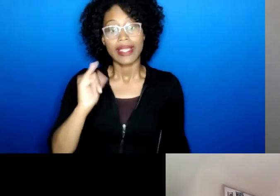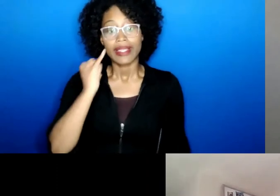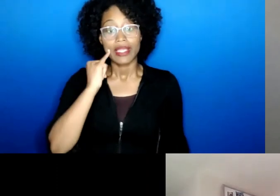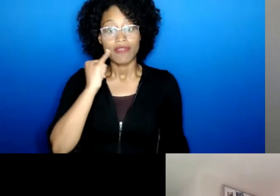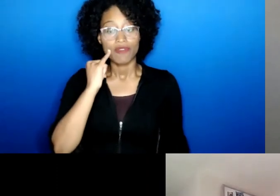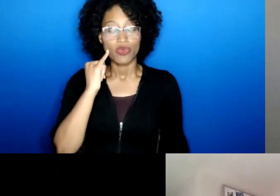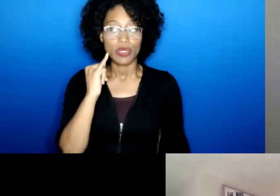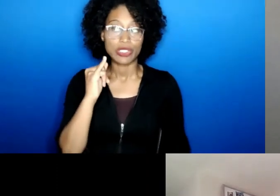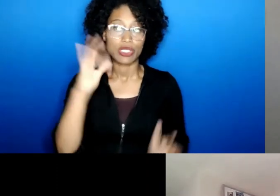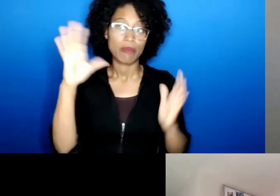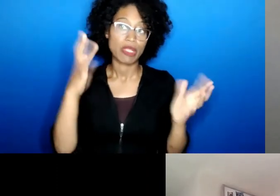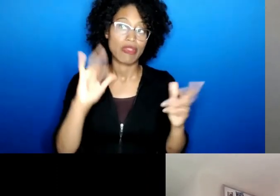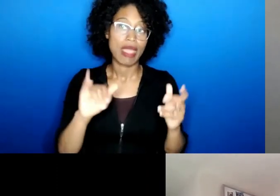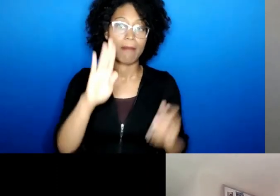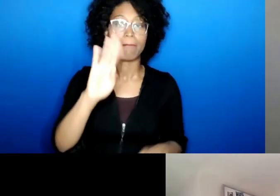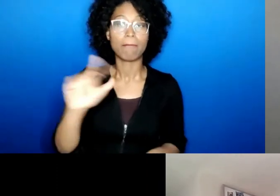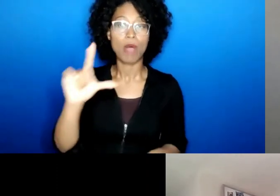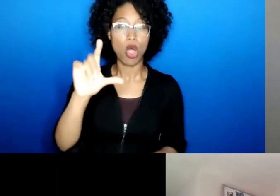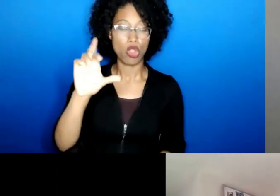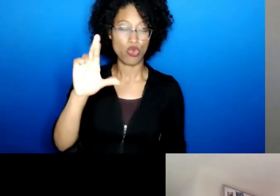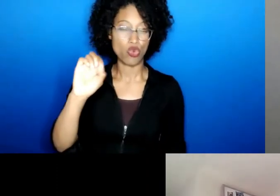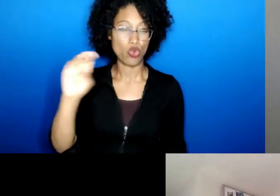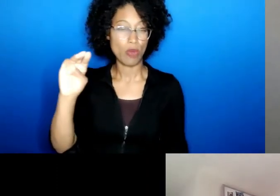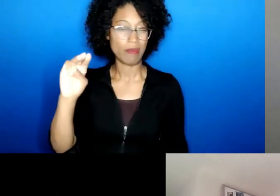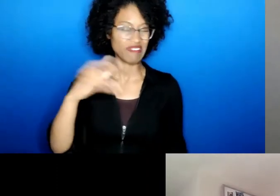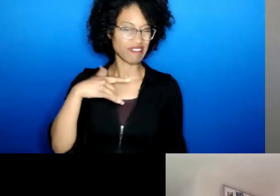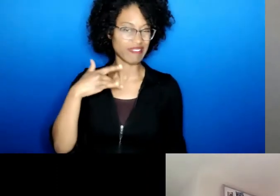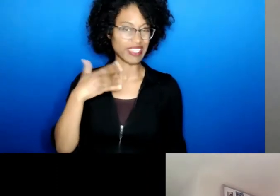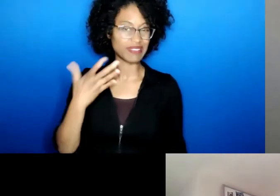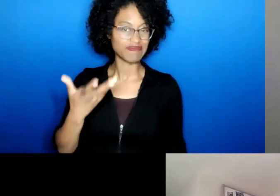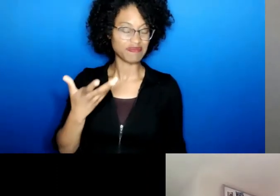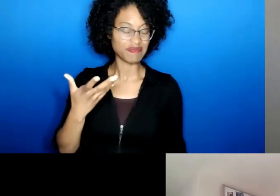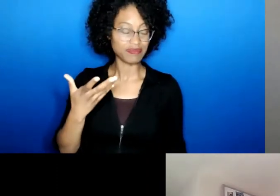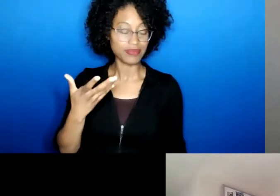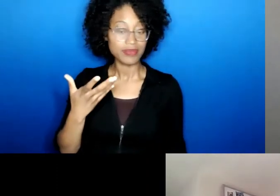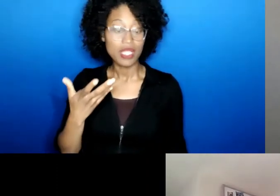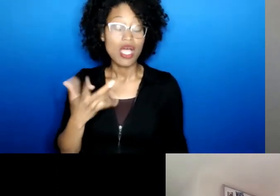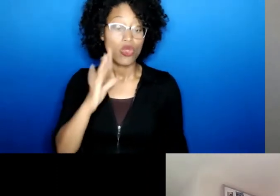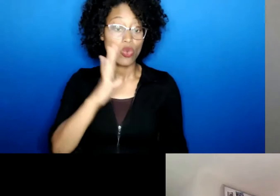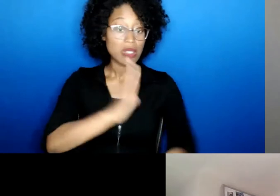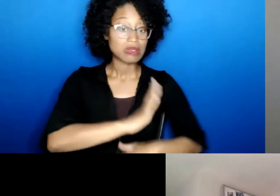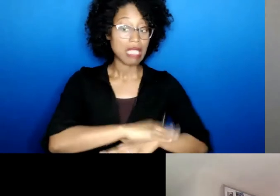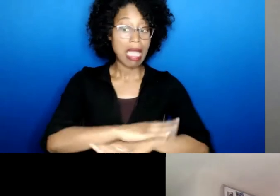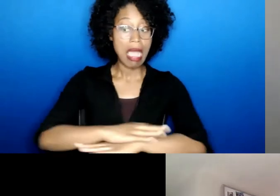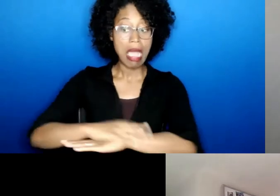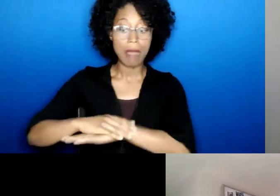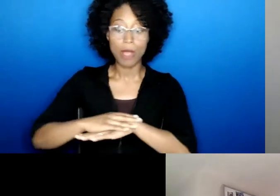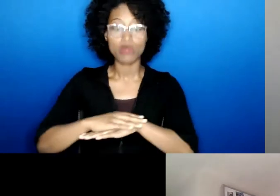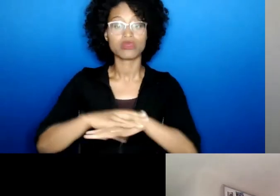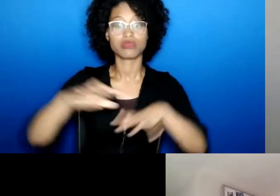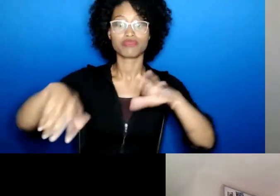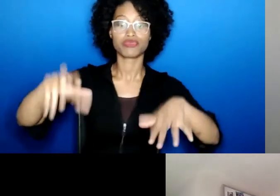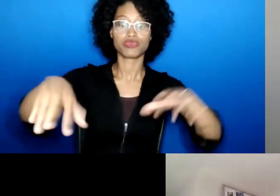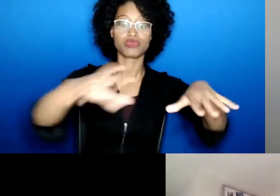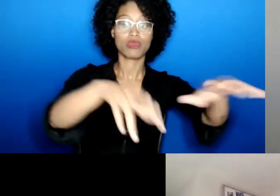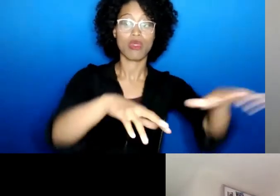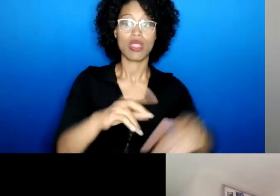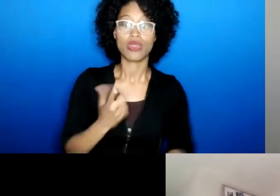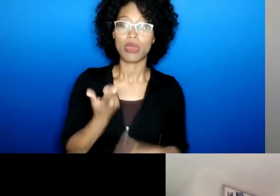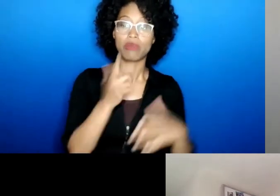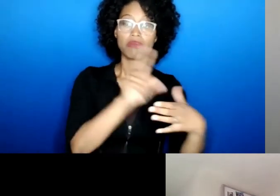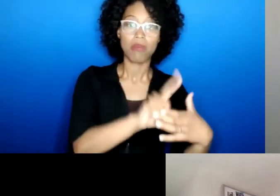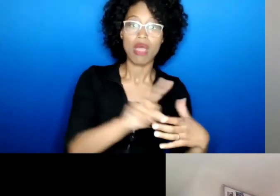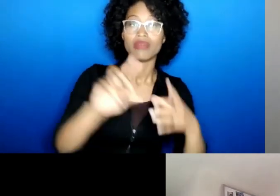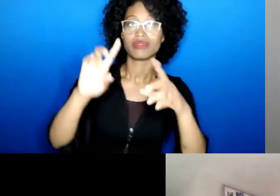a larger ballroom. And then there will be tables, and those are basically going to be small breakout rooms. So you'll be able to go to the top menu